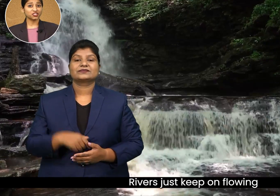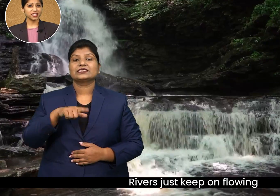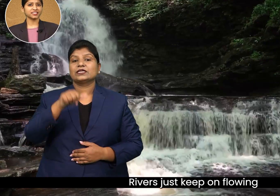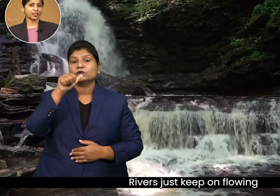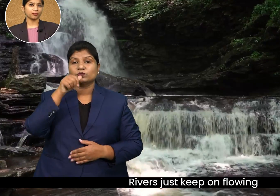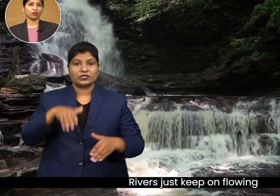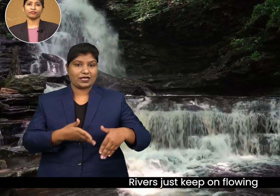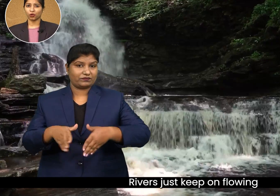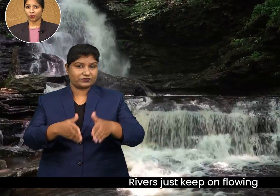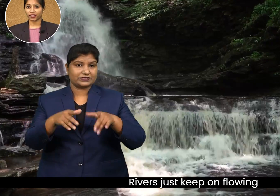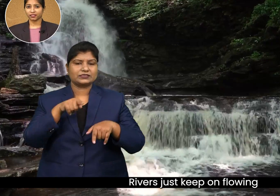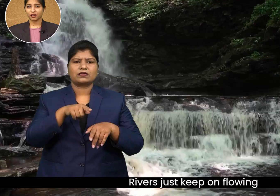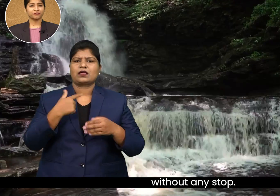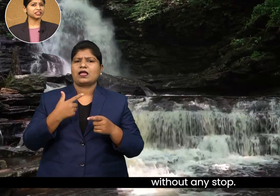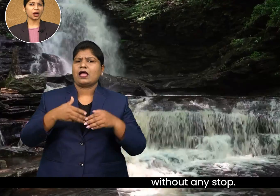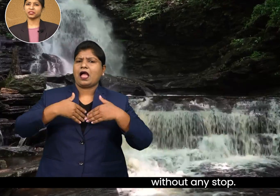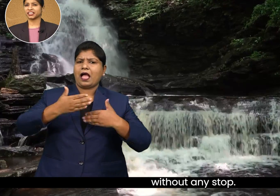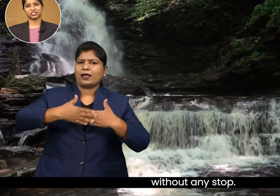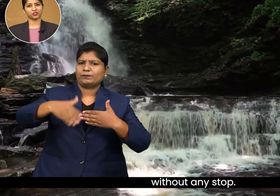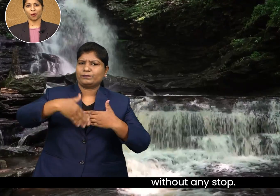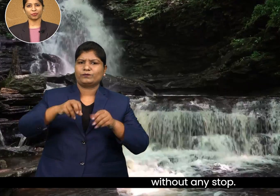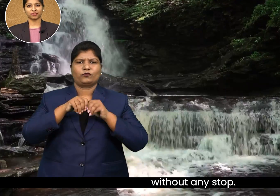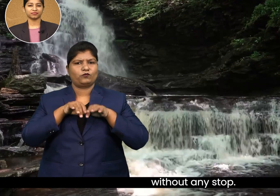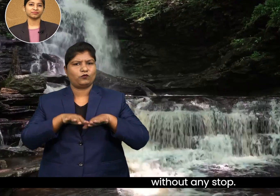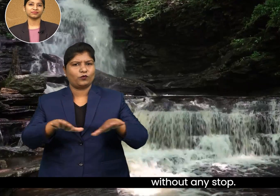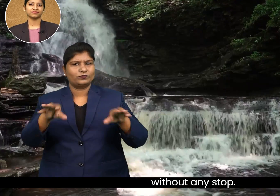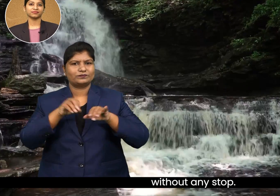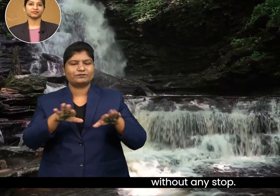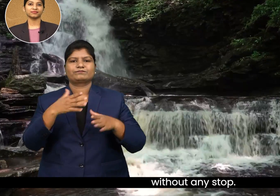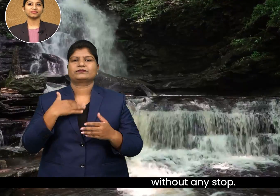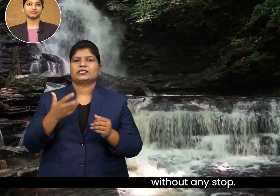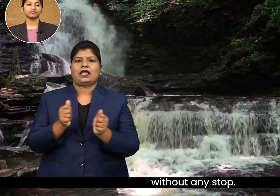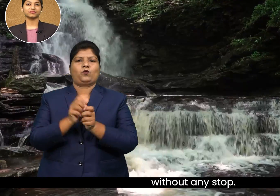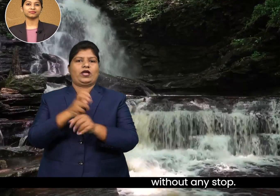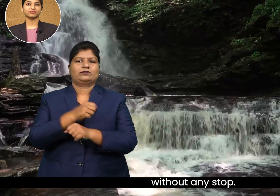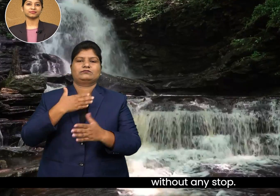Rivers just keep on flowing without any stop.